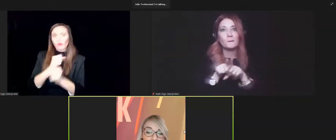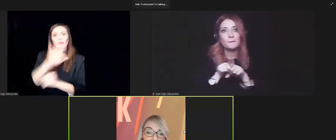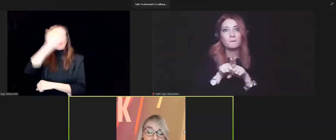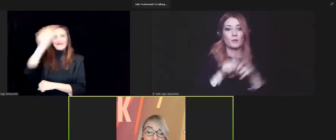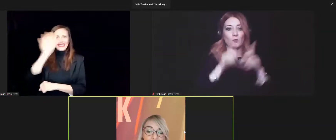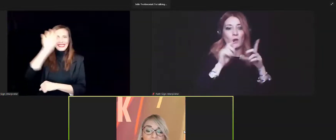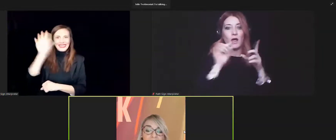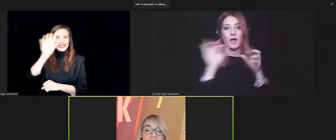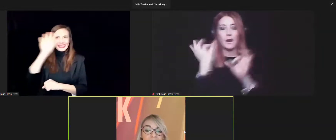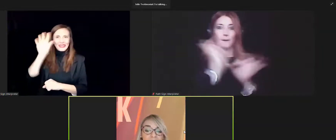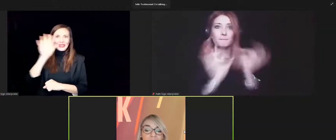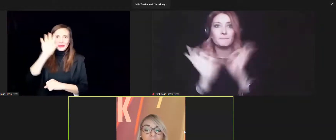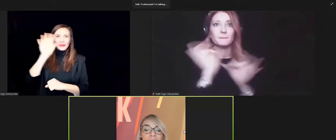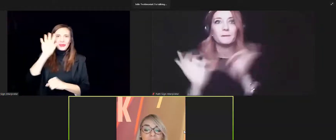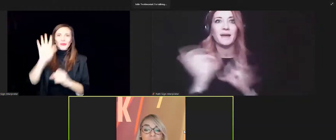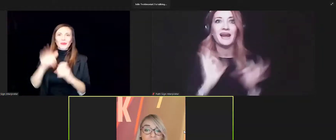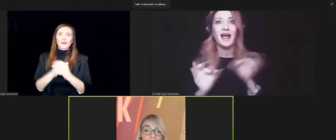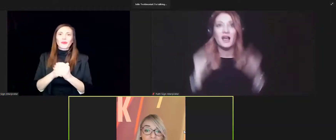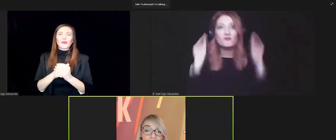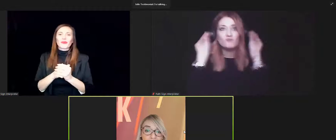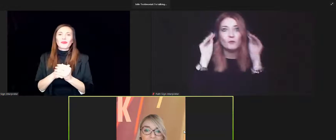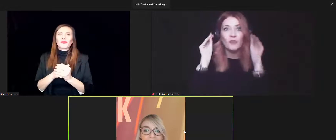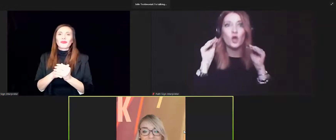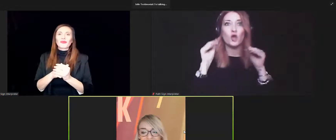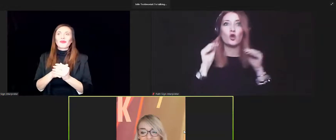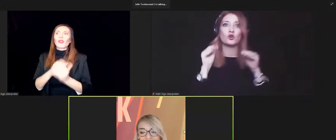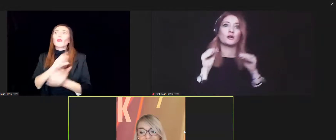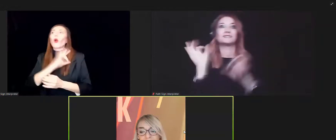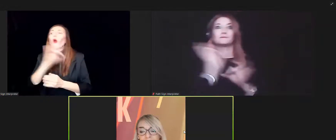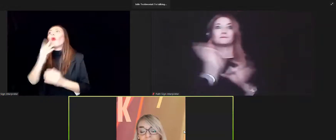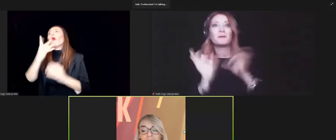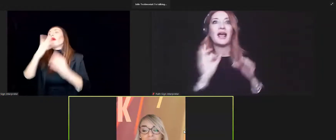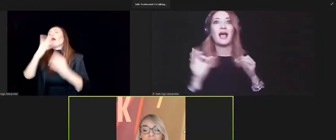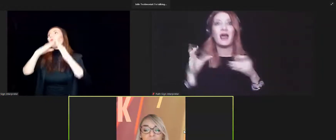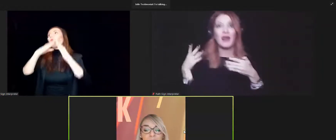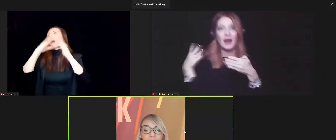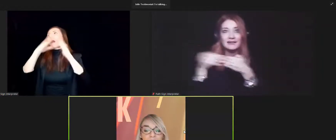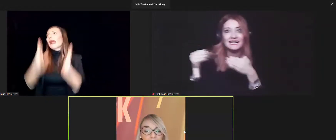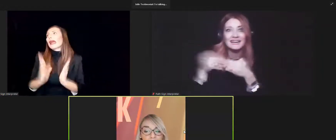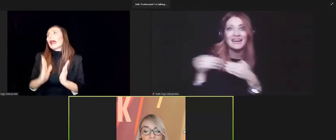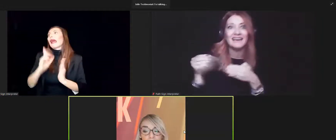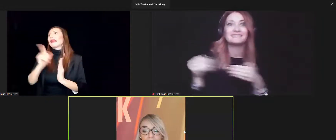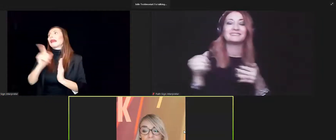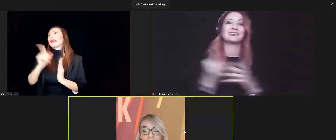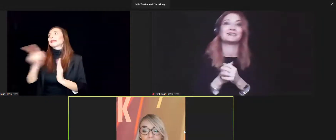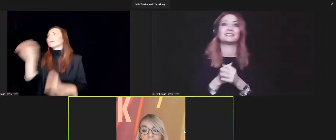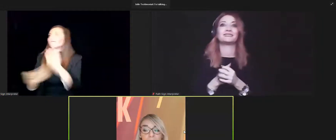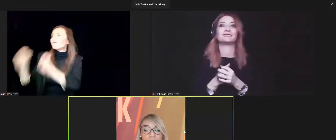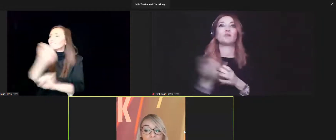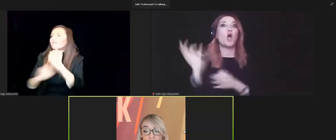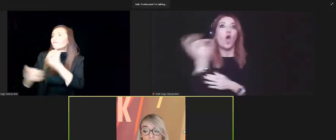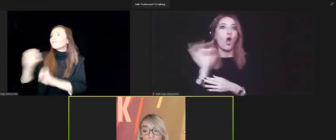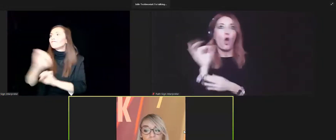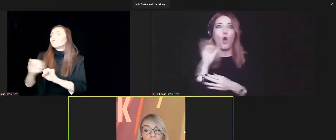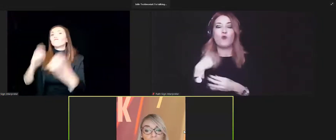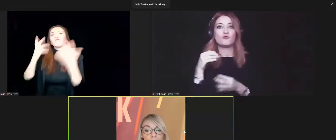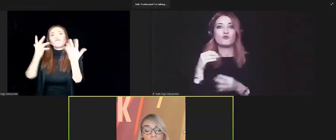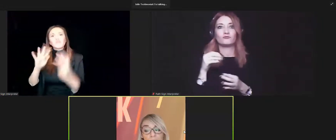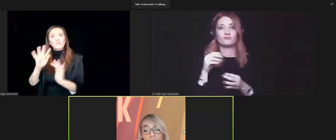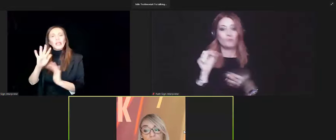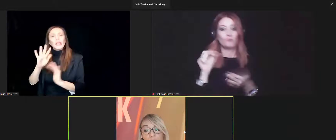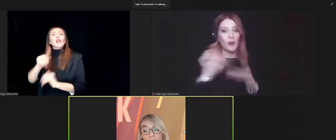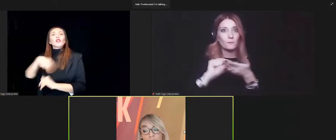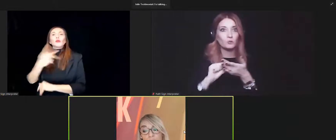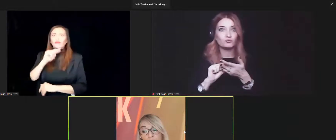I prepare the evening meal in the afternoon because after 5 p.m. most of people